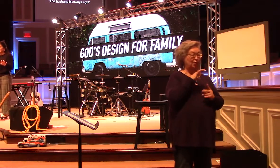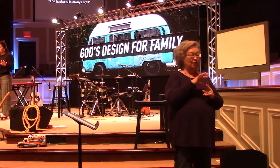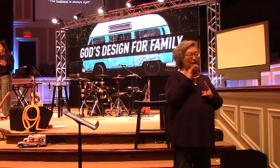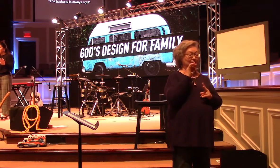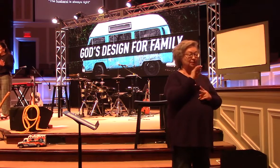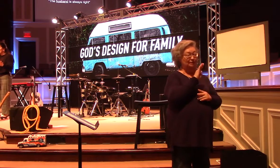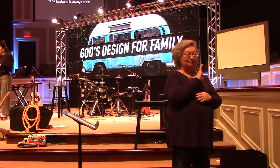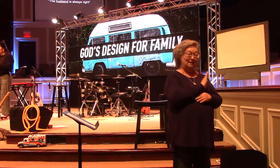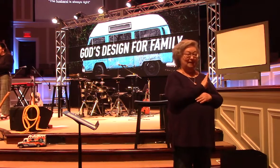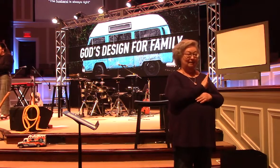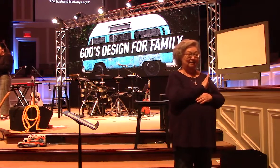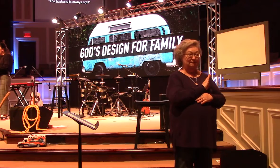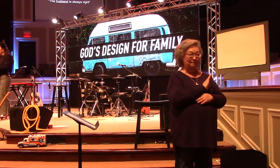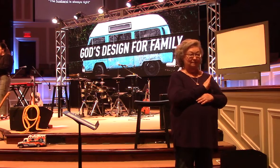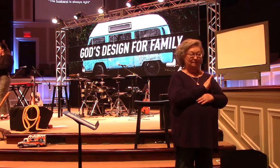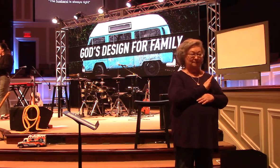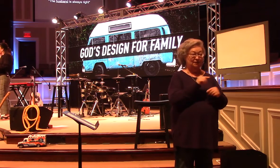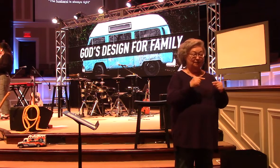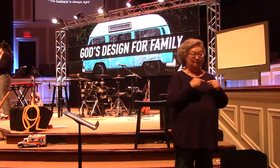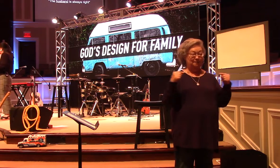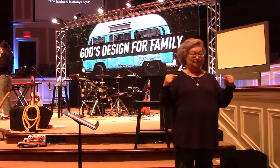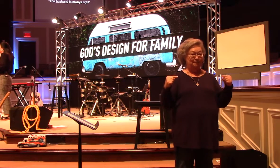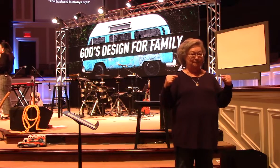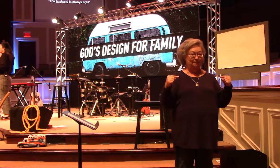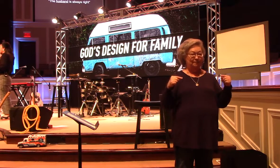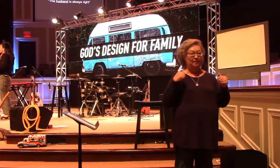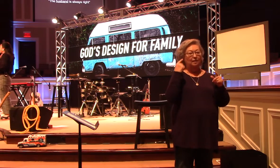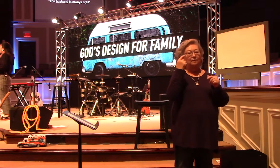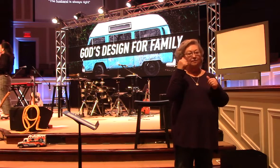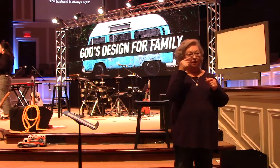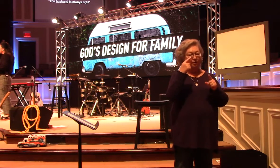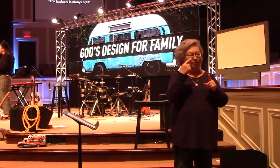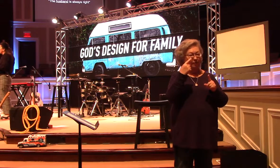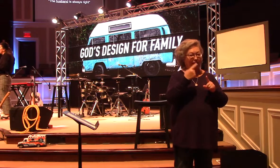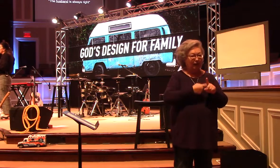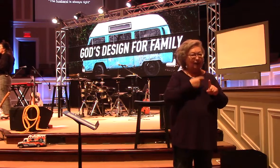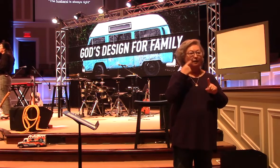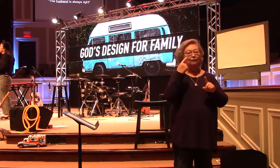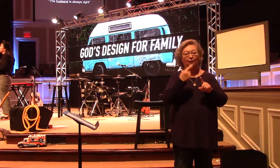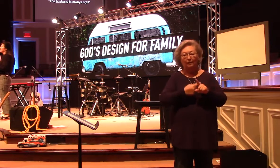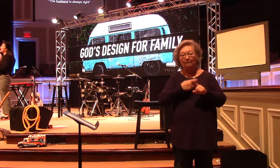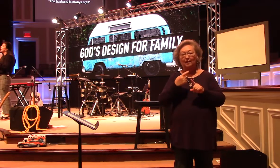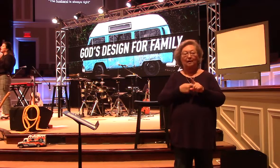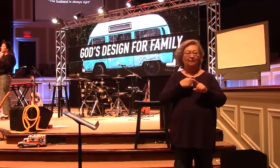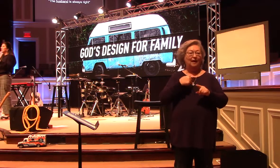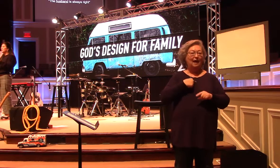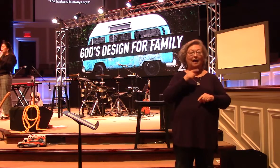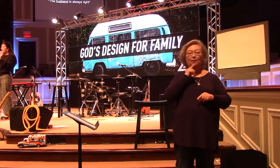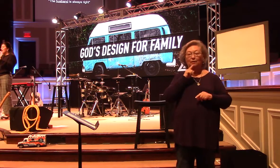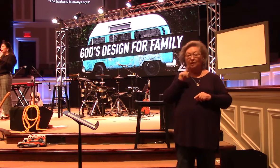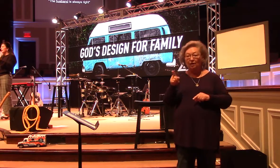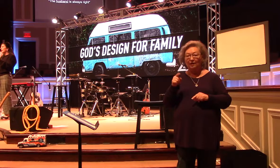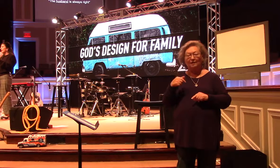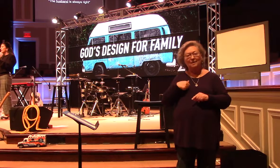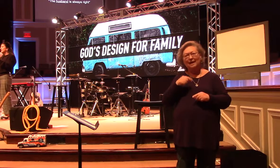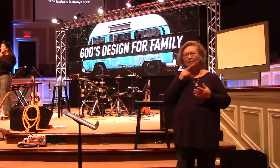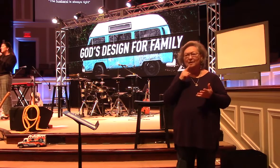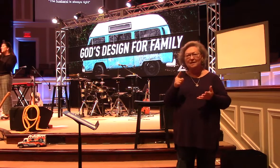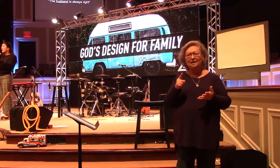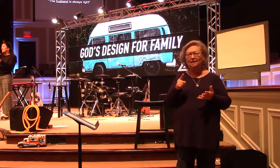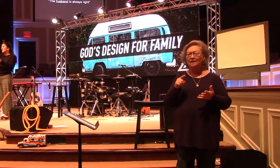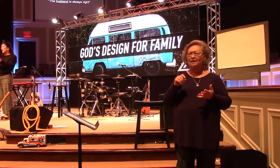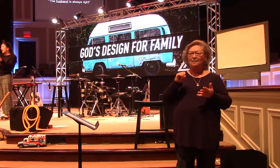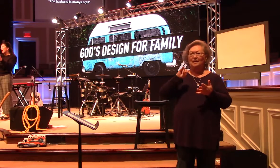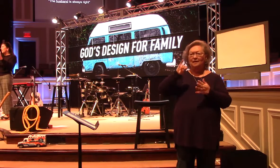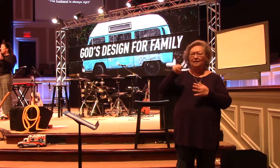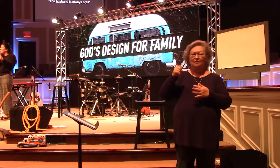it. And so every month this happened, and I would go to him and I'd say, Jimmy, I need you. And so I thought, just